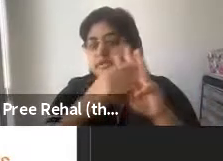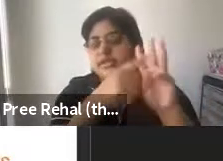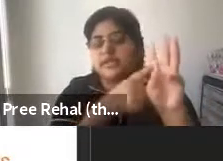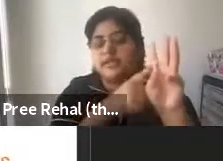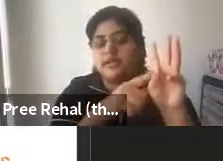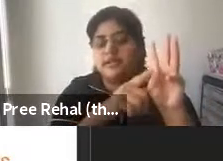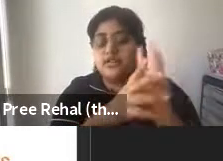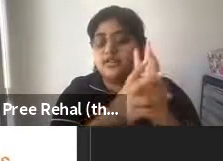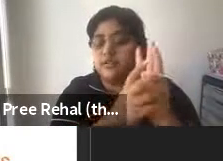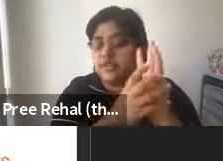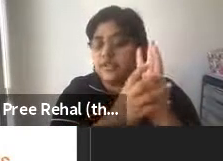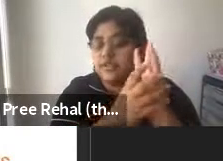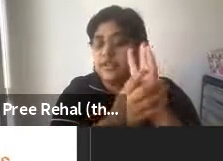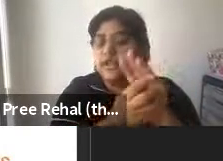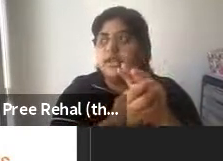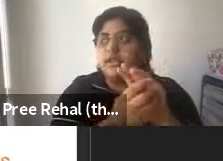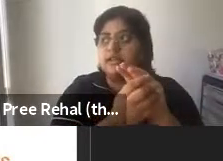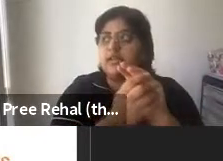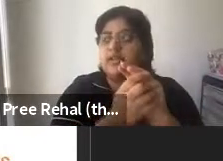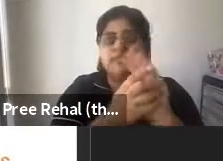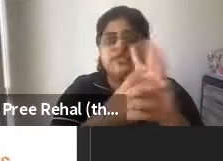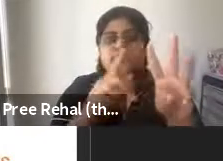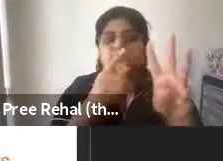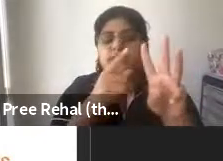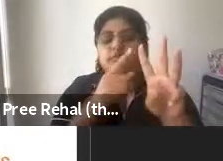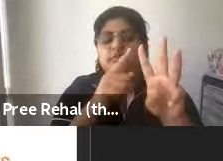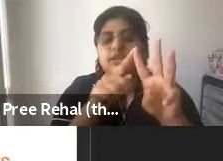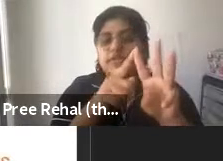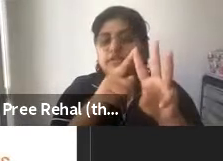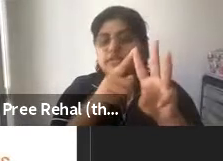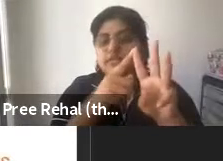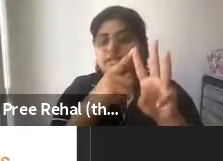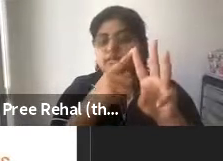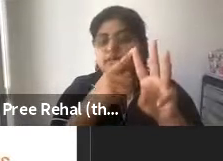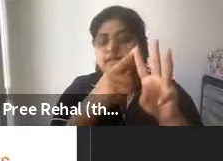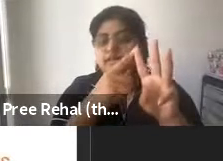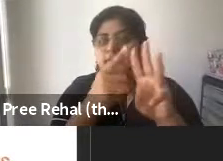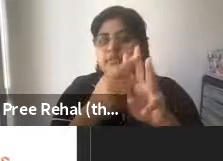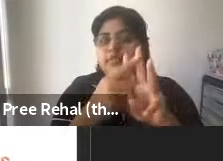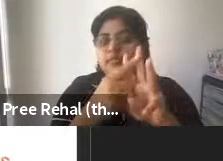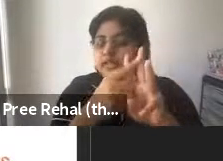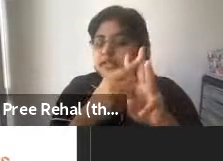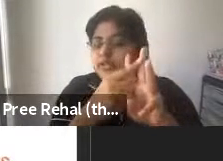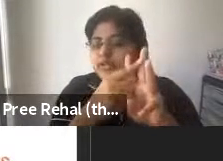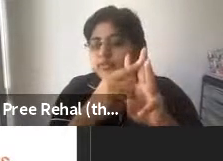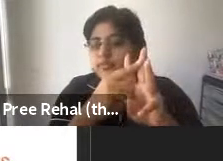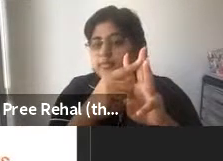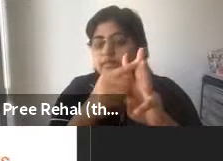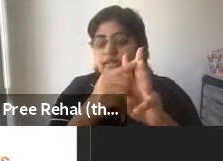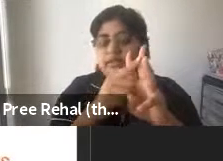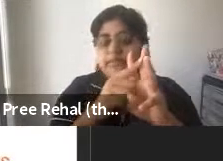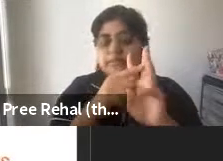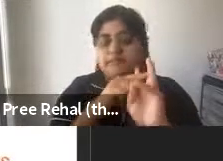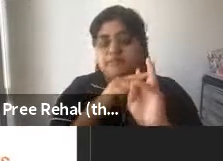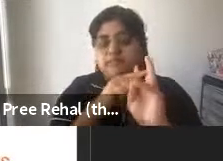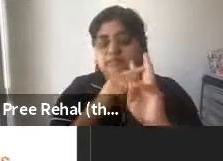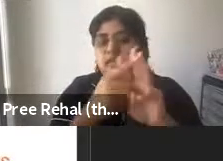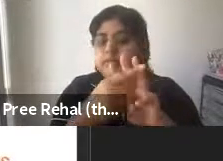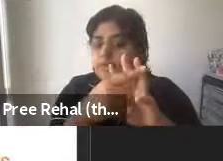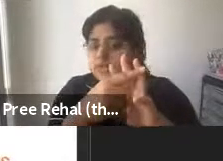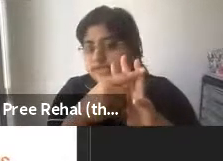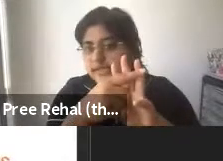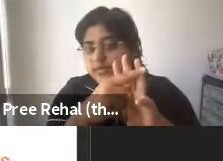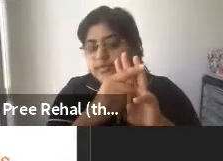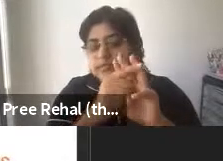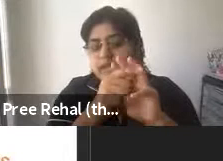three communities that I try to bring together in my work, which is people who are 2SLGBTQ+, people who are Black, Indigenous, or people of color,